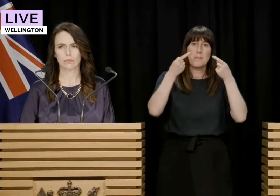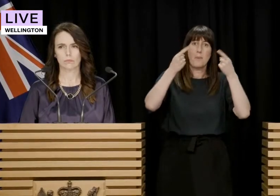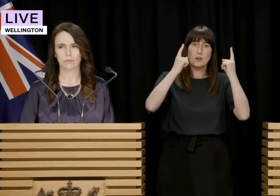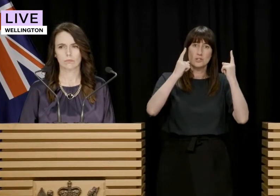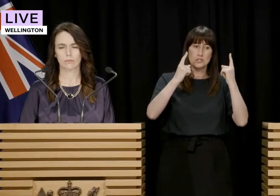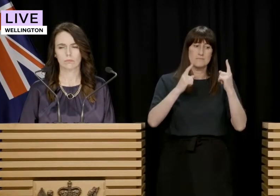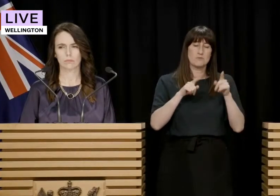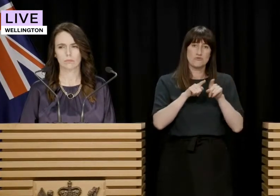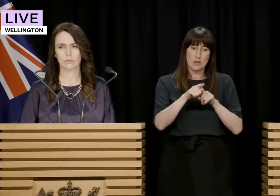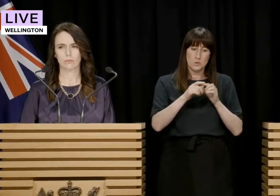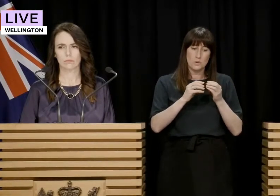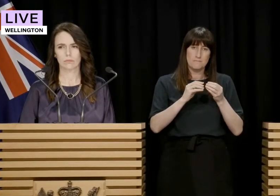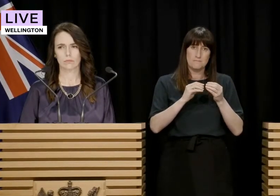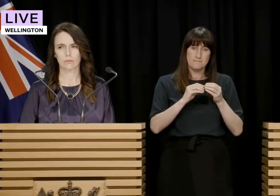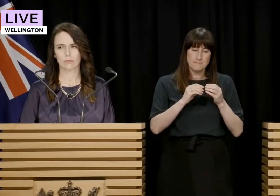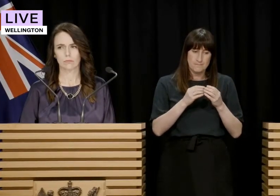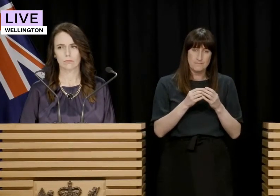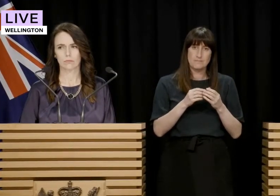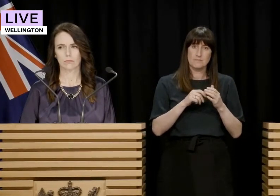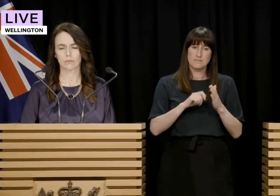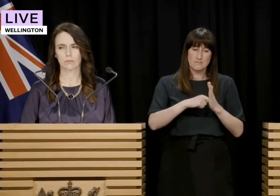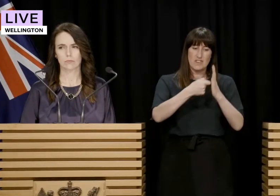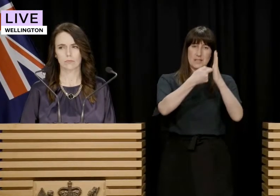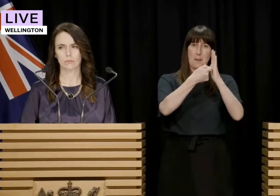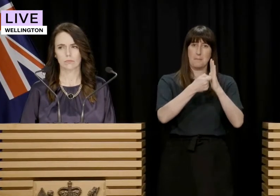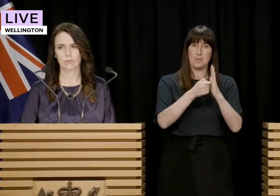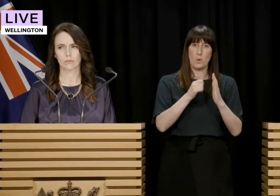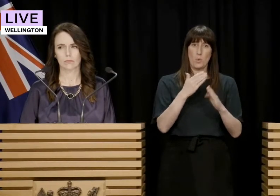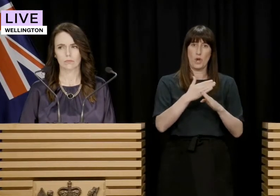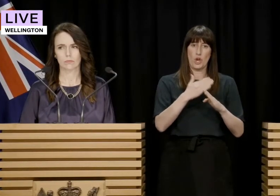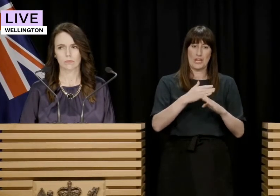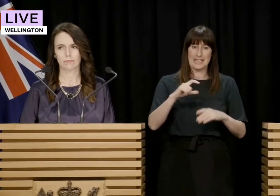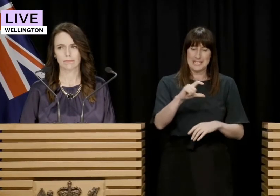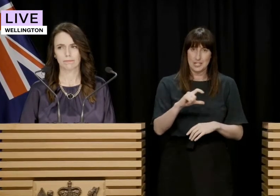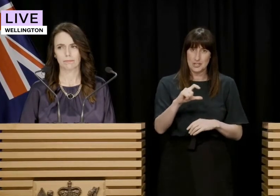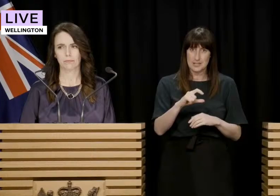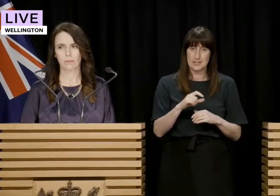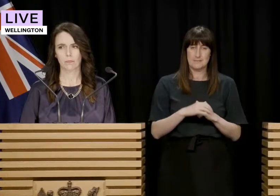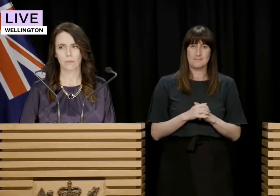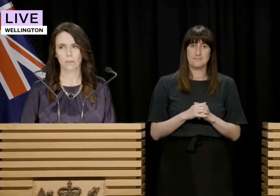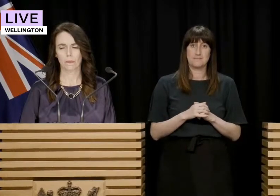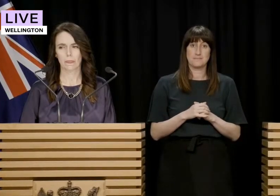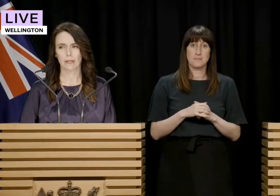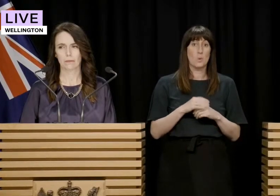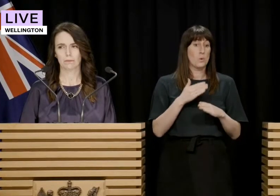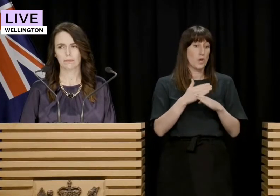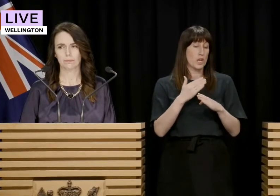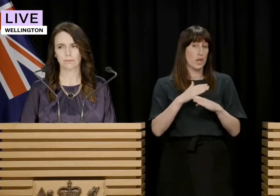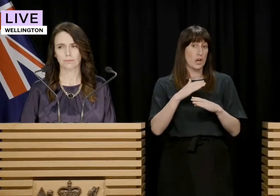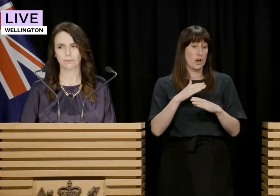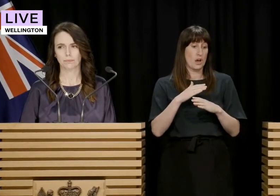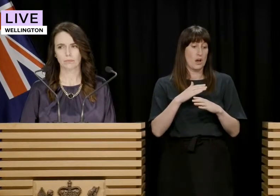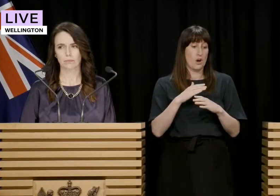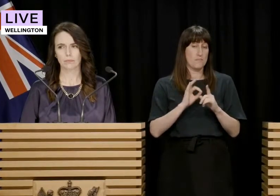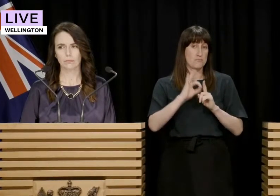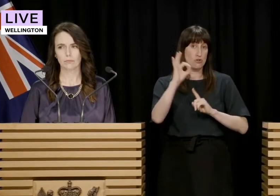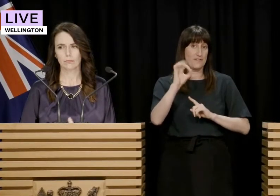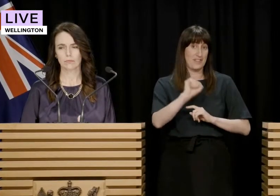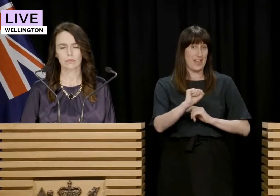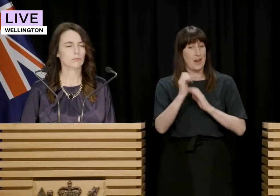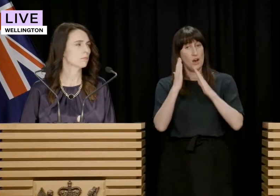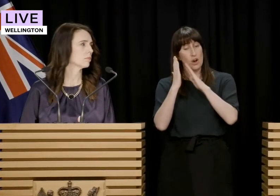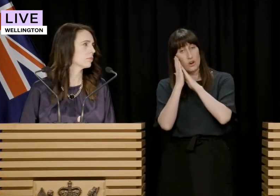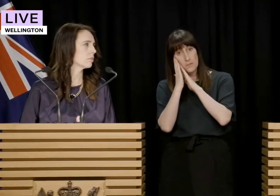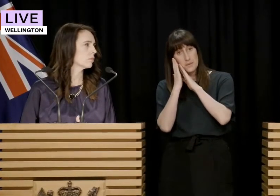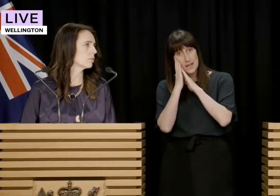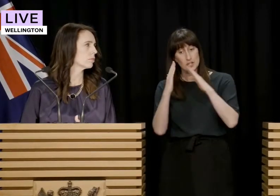improve conditions. And one of the clear areas that has been identified for work is further work on accommodation. That will include